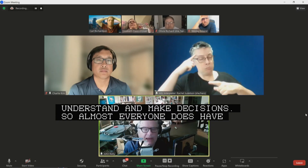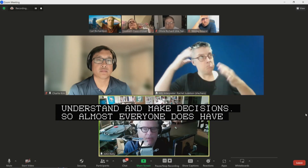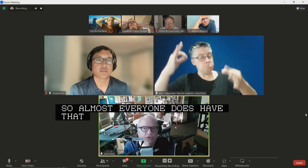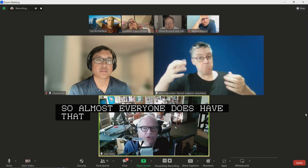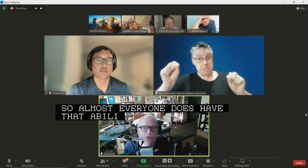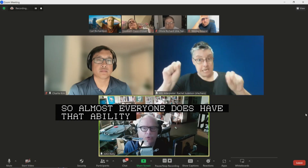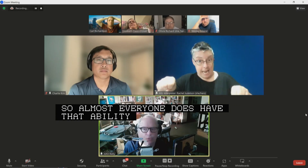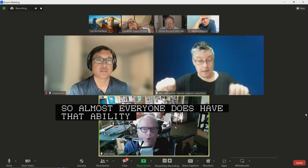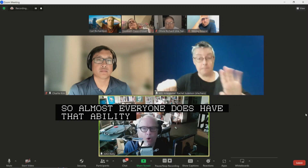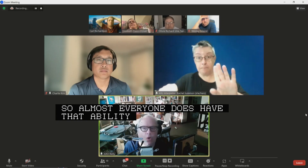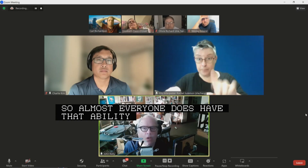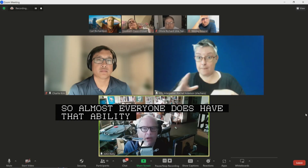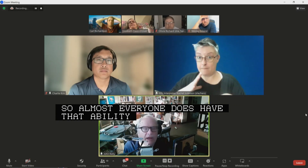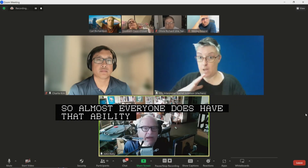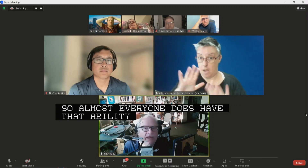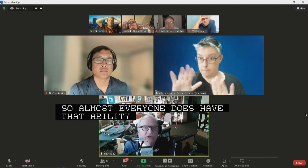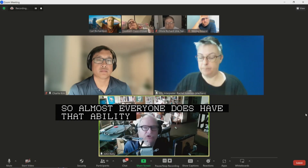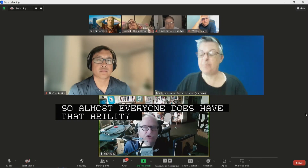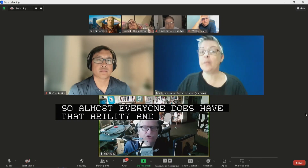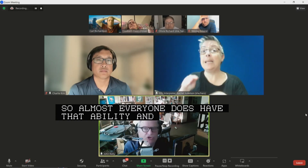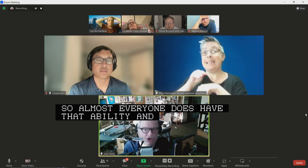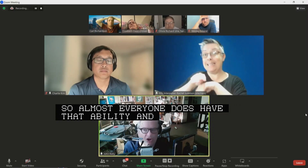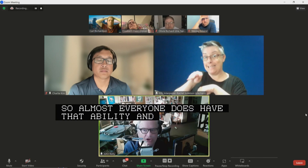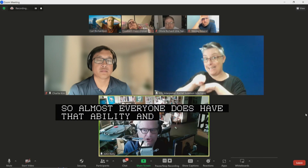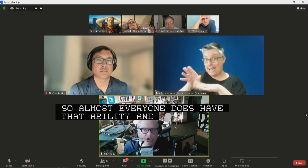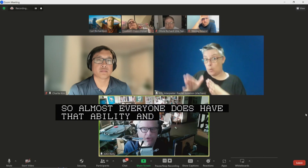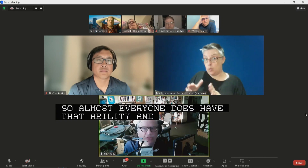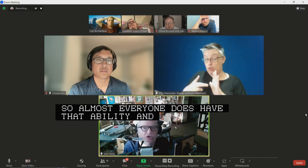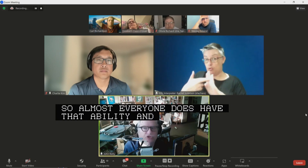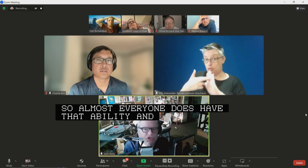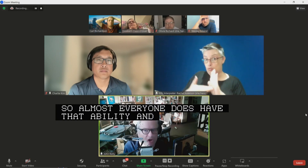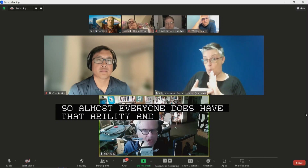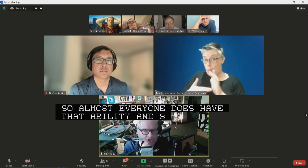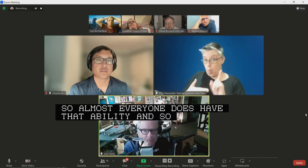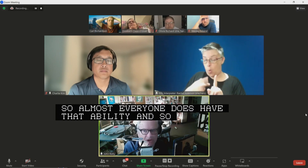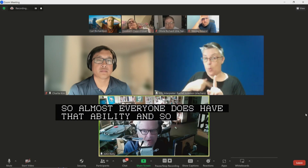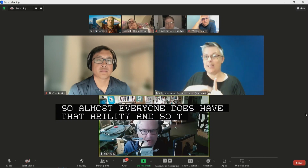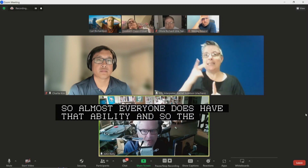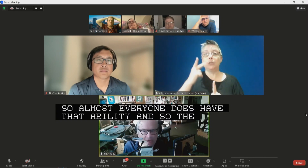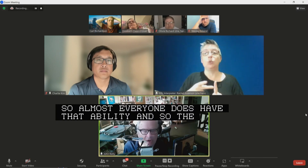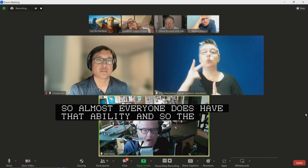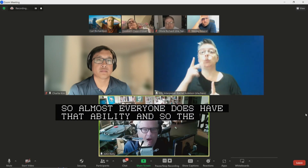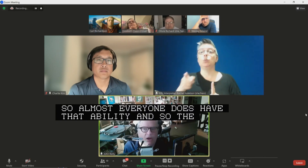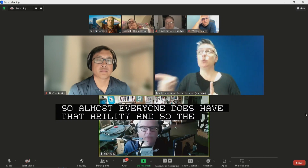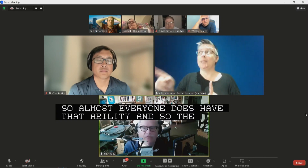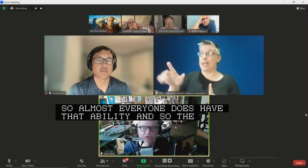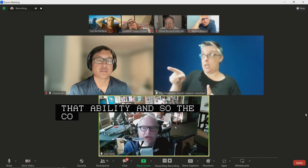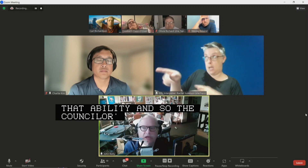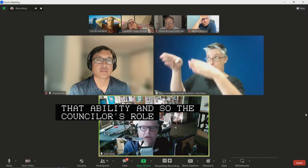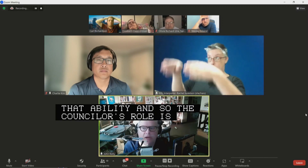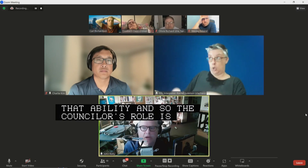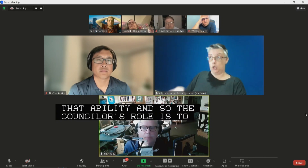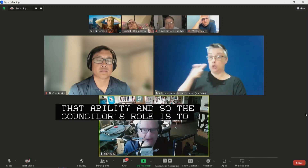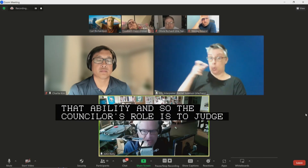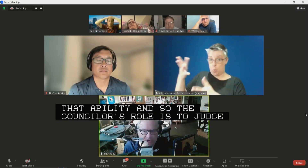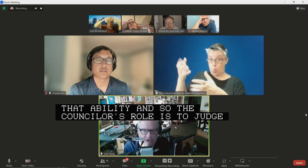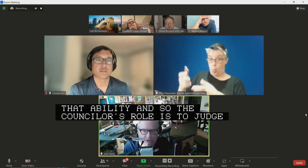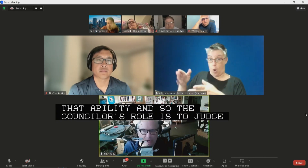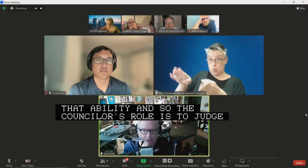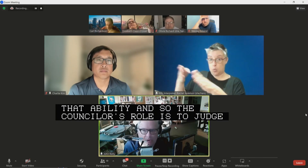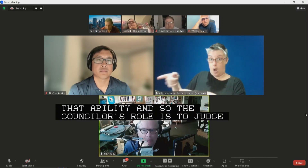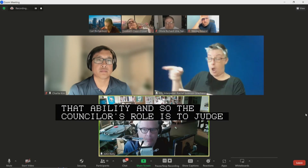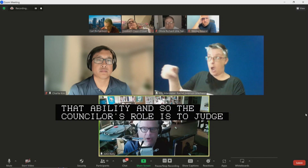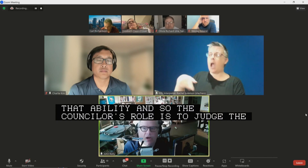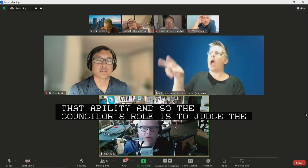the counselor's role is to judge the judgment of the